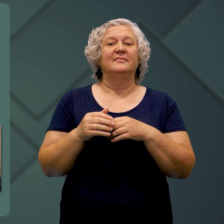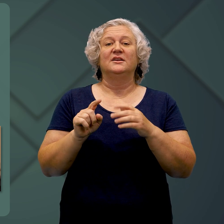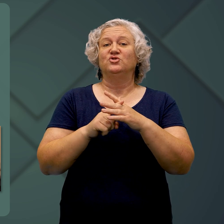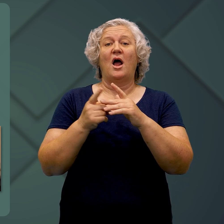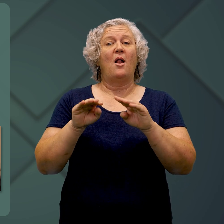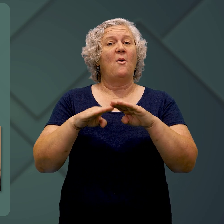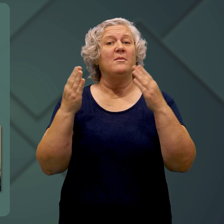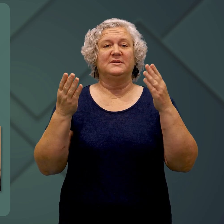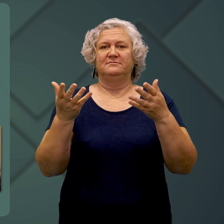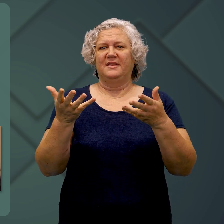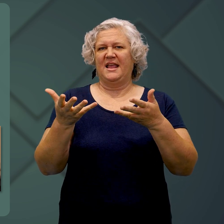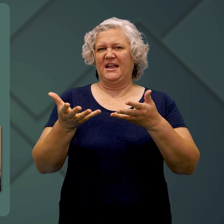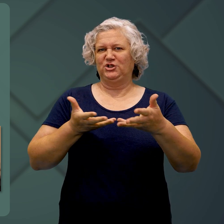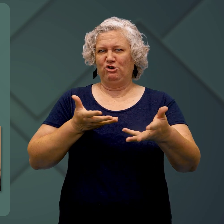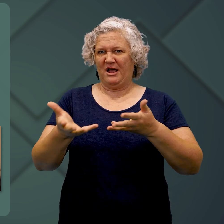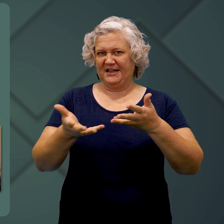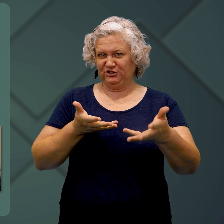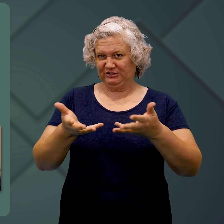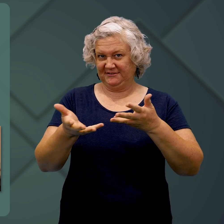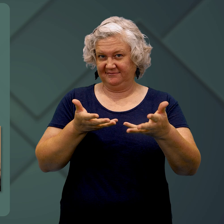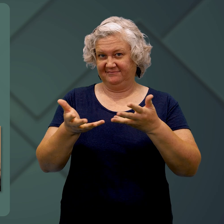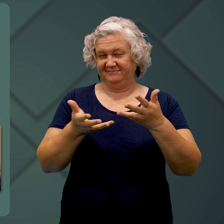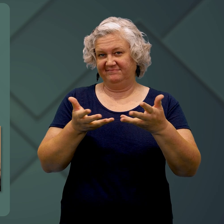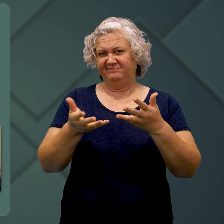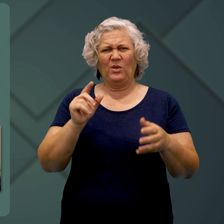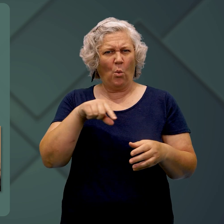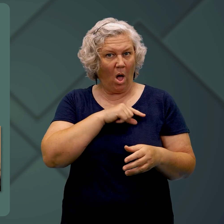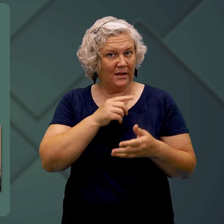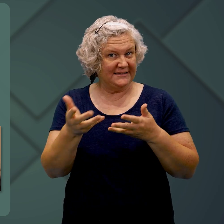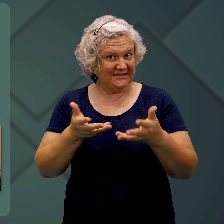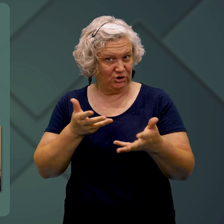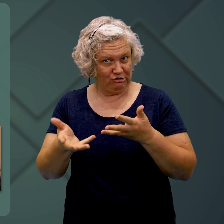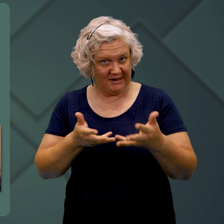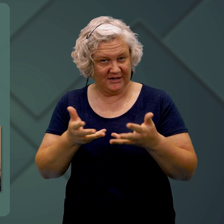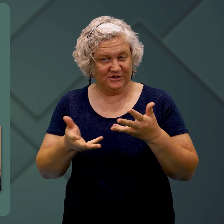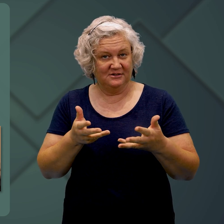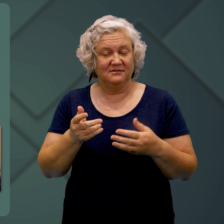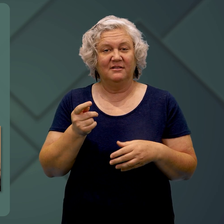baby. It opened with a quality interaction between the two,